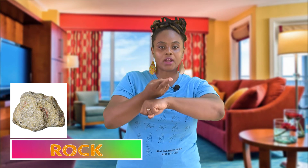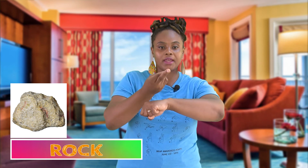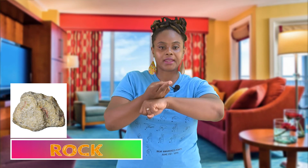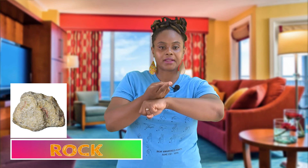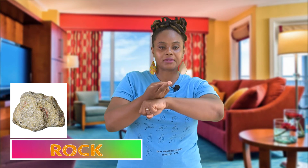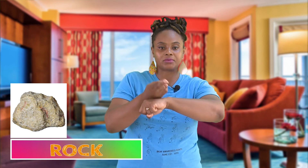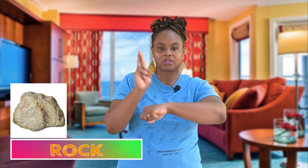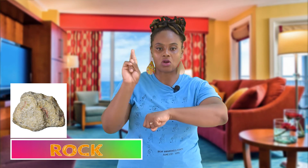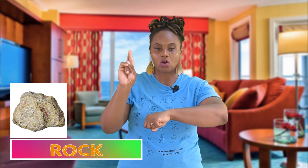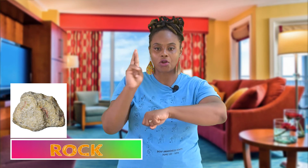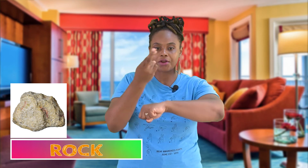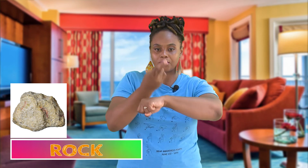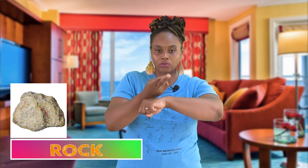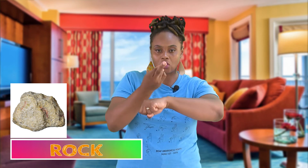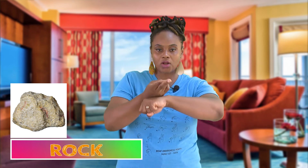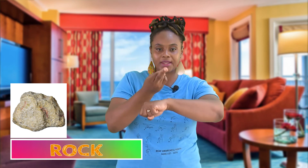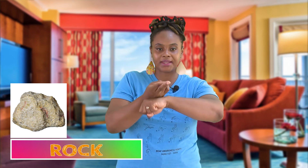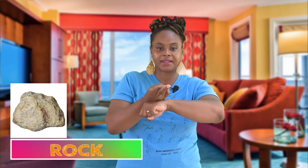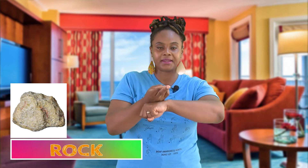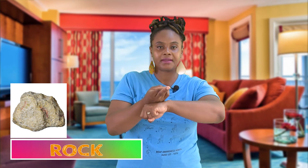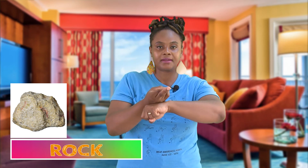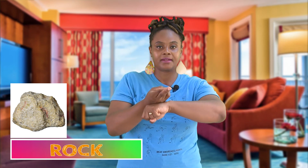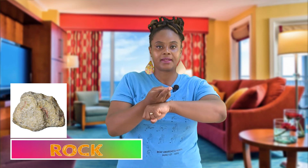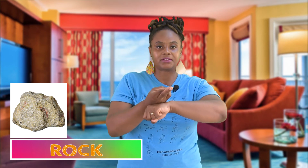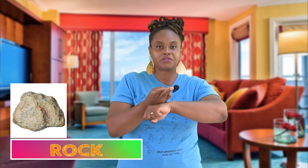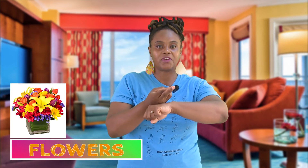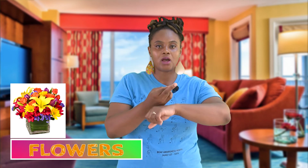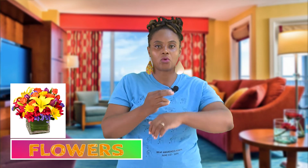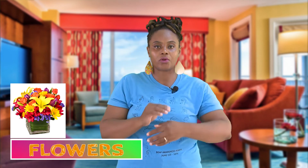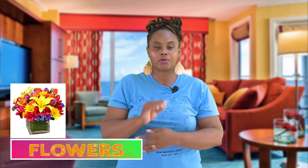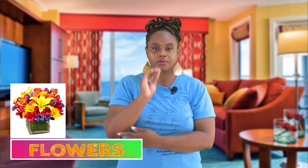rock, with the R, rock, and flower,